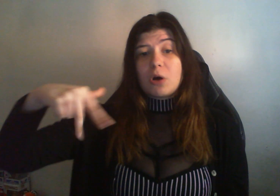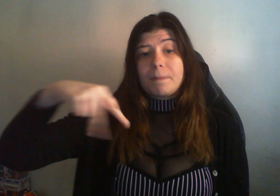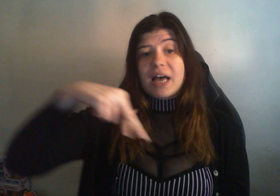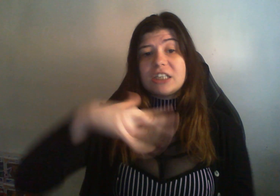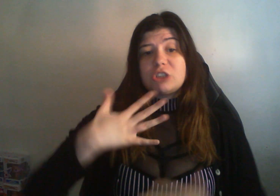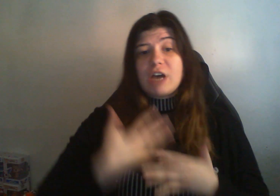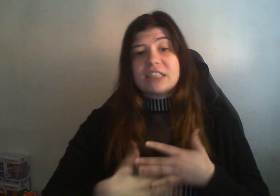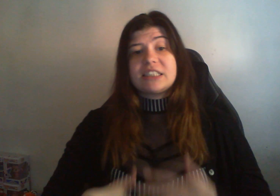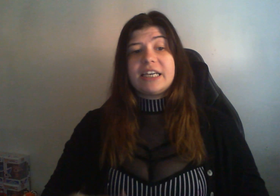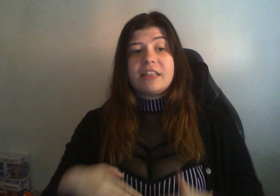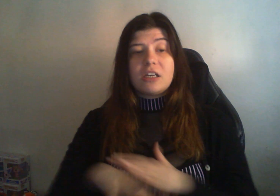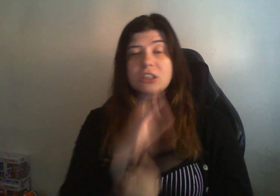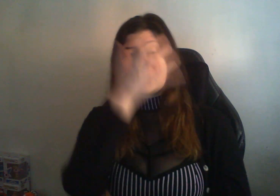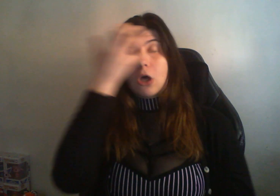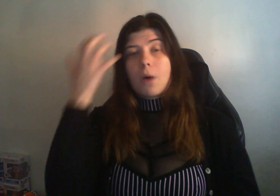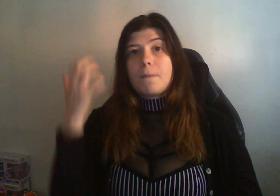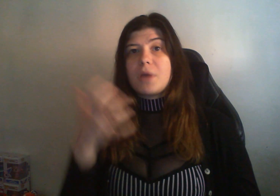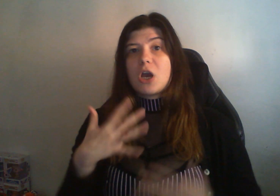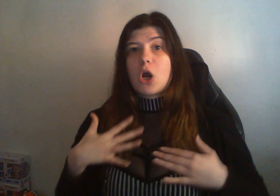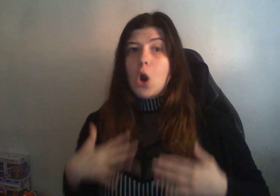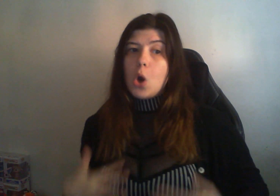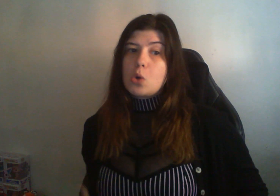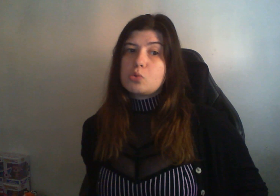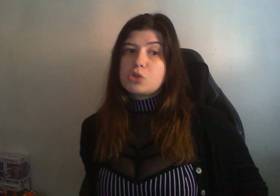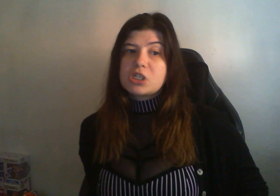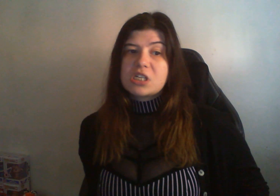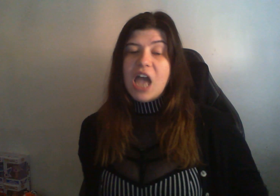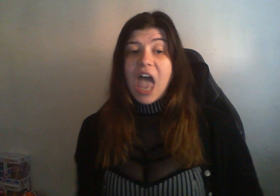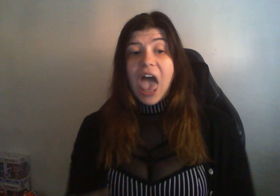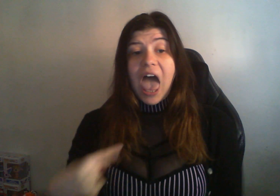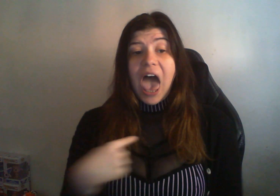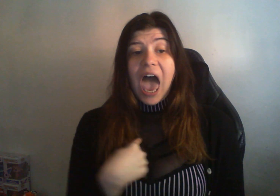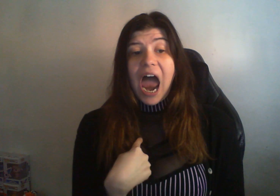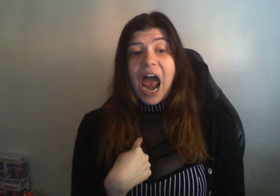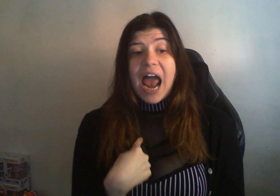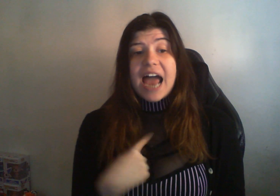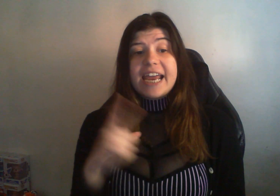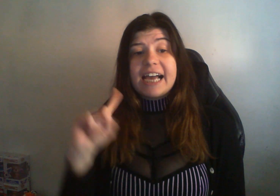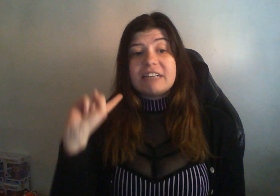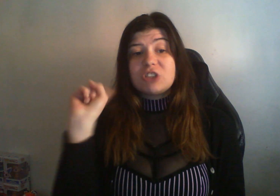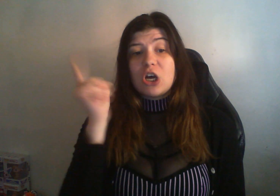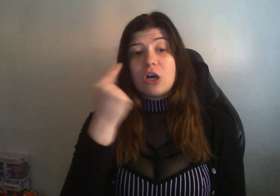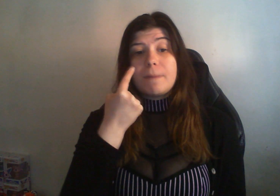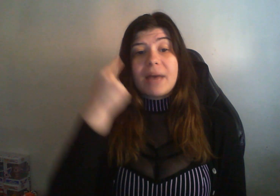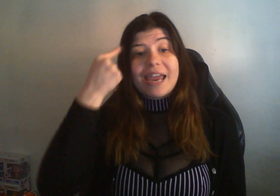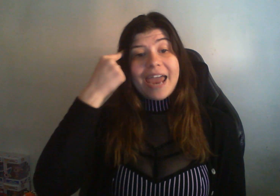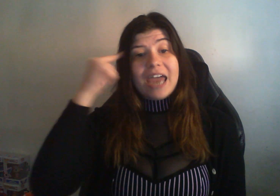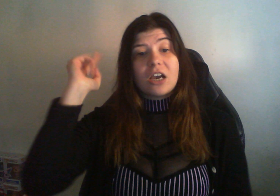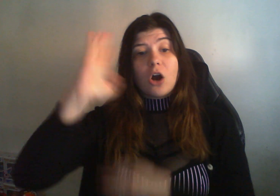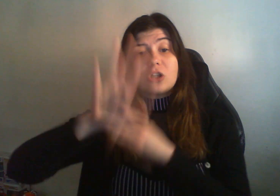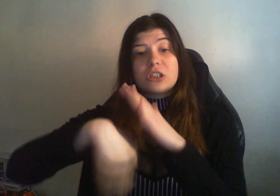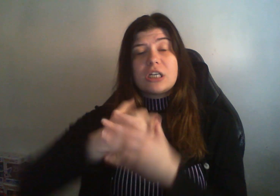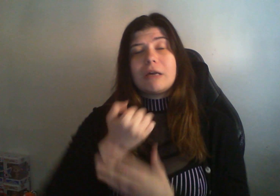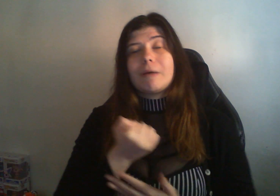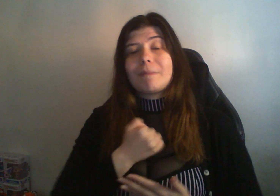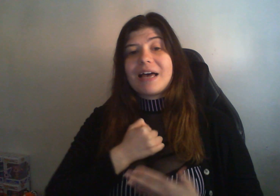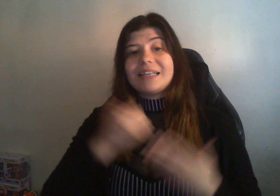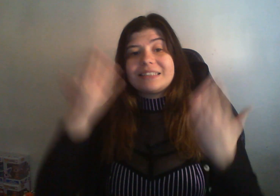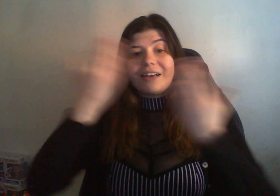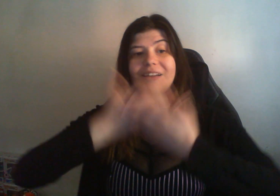find trash in the summer clothes. I have turned my head until my